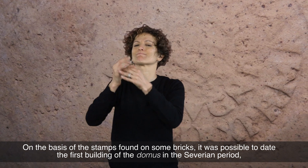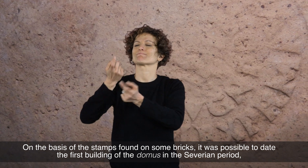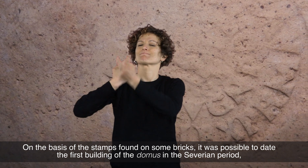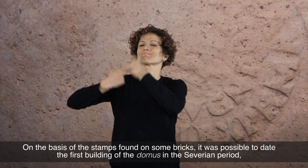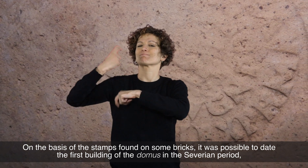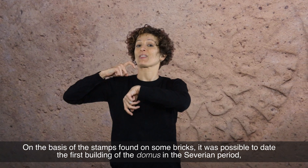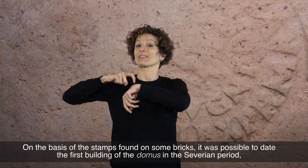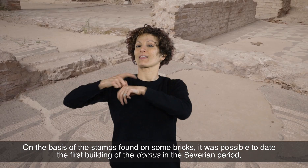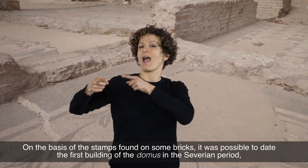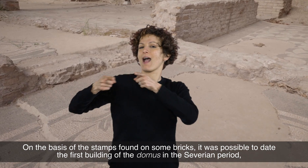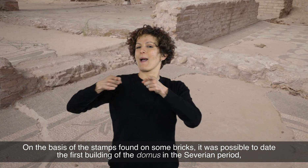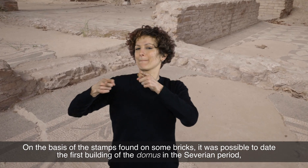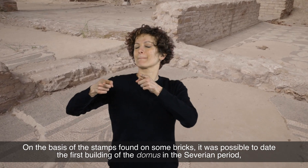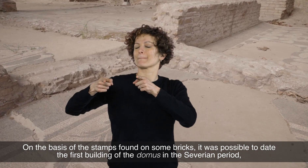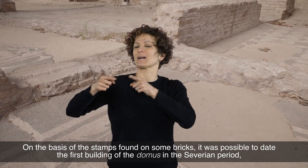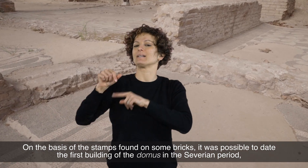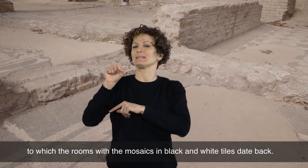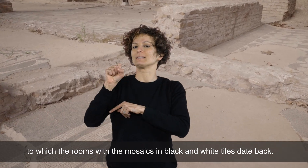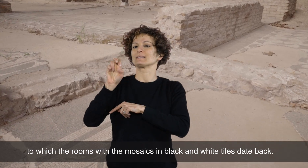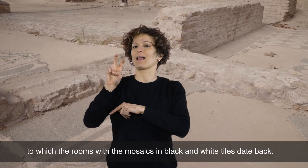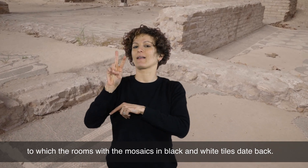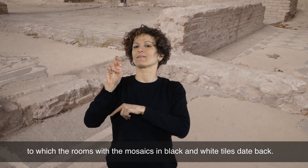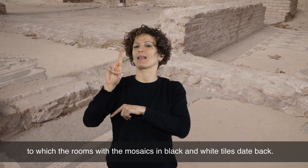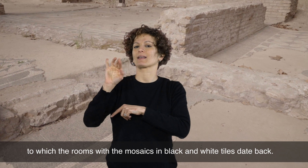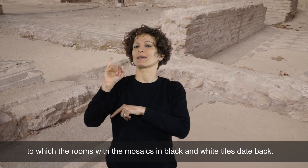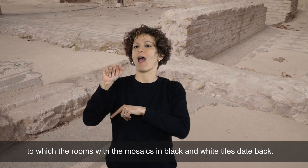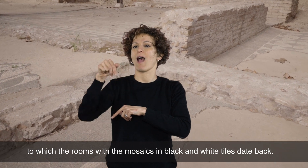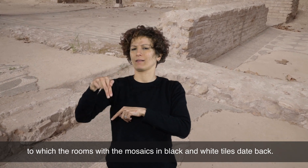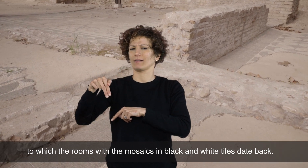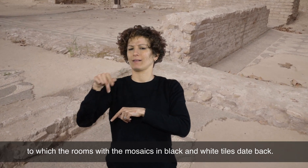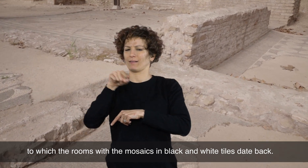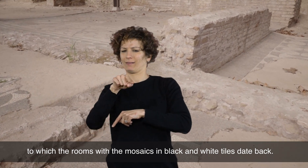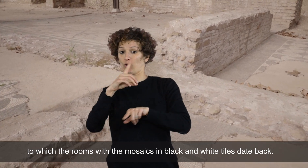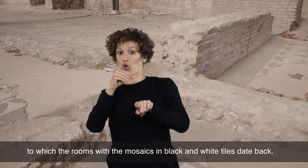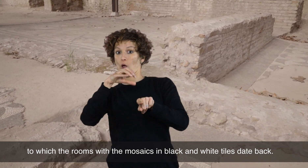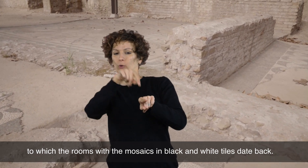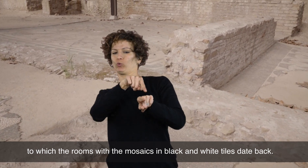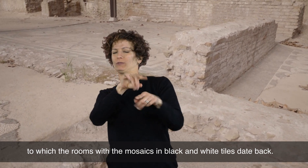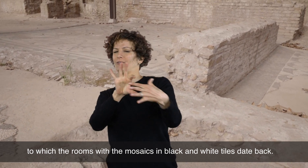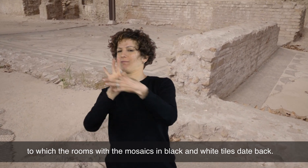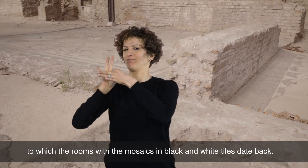the Severian period, to which the rooms with the mosaics in black and white tiles date back.